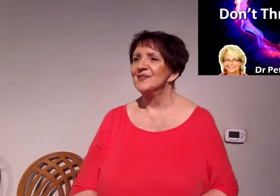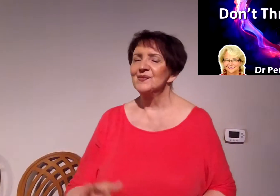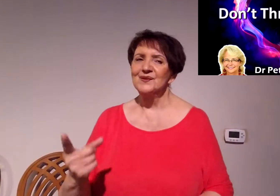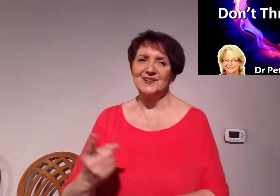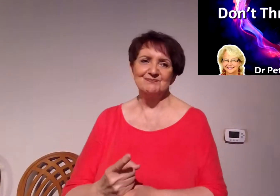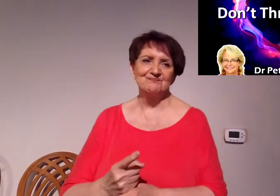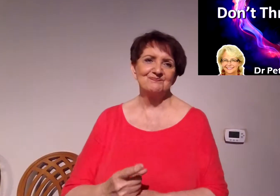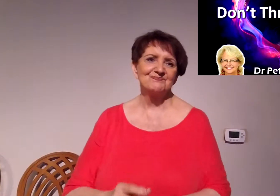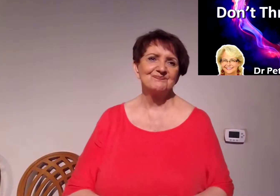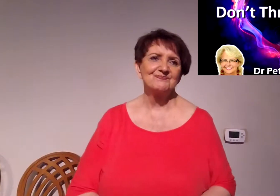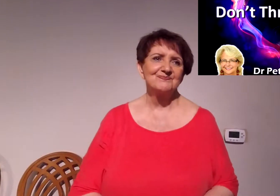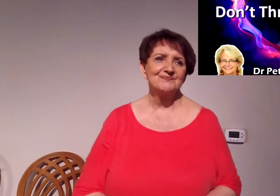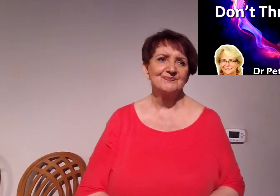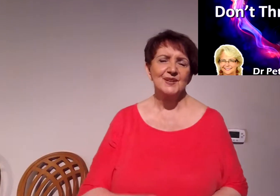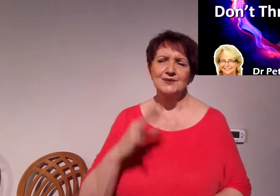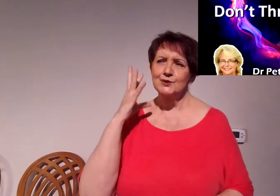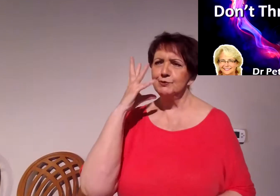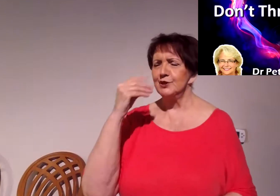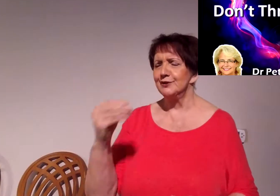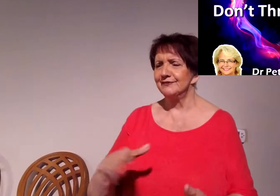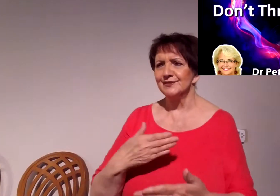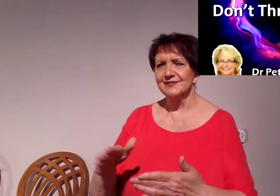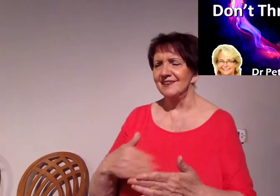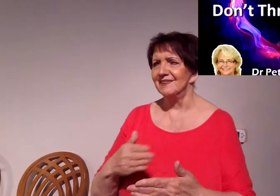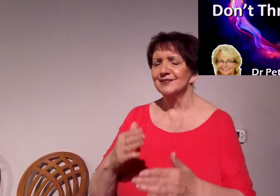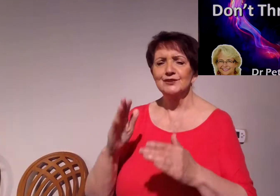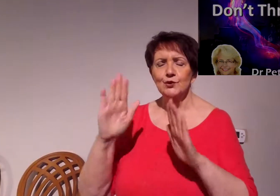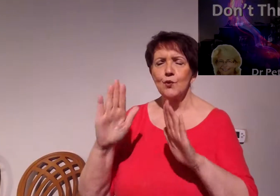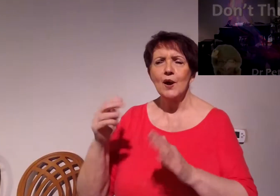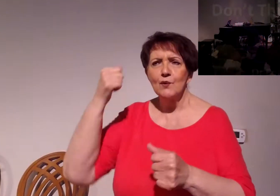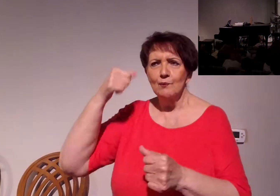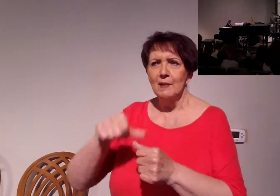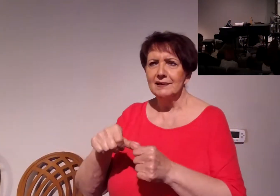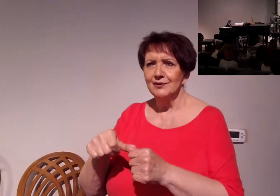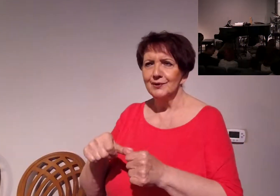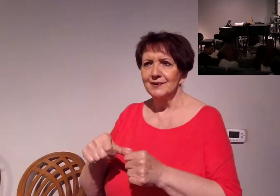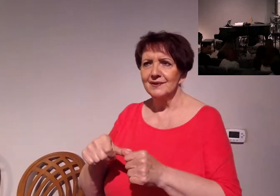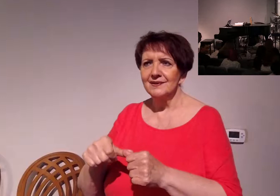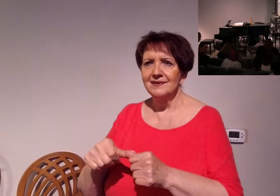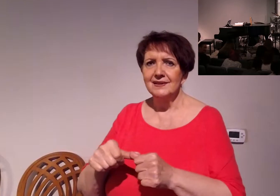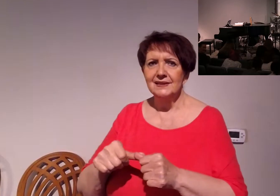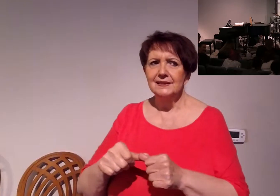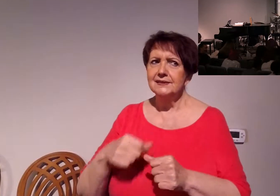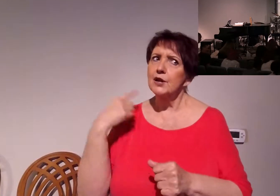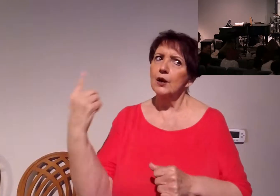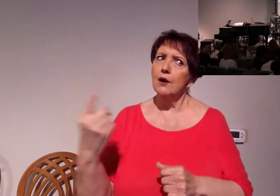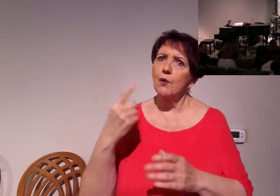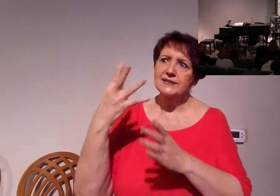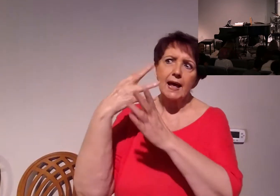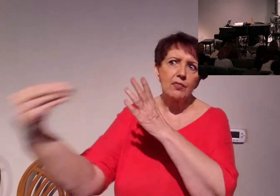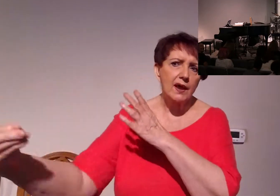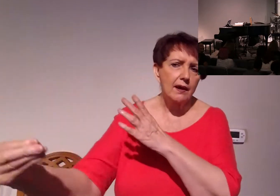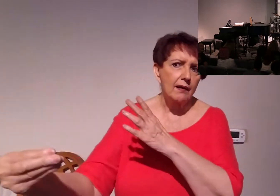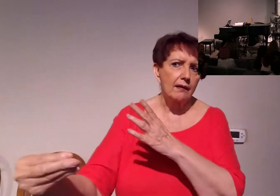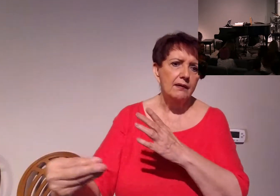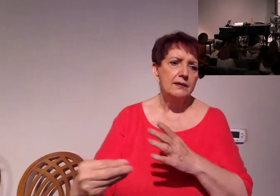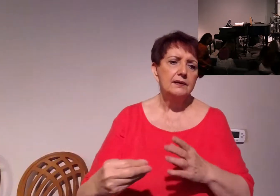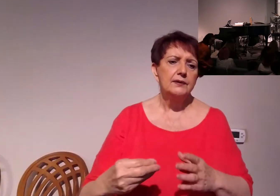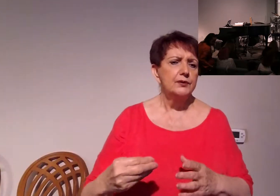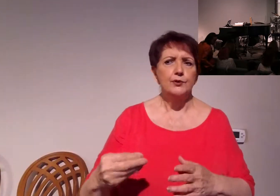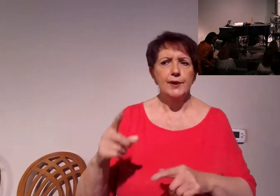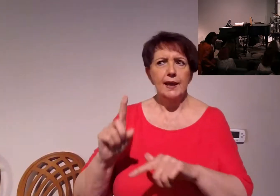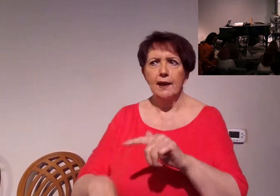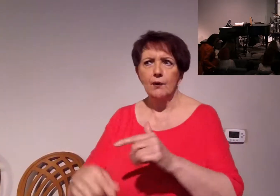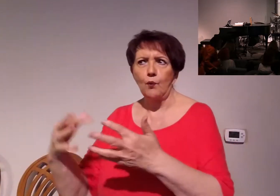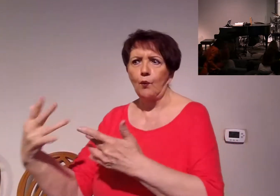Right. You know, and it's such a beautiful song. It's such a great reminder that it's not always out there. We can't always wait for other people to do it.